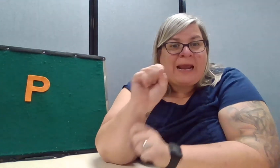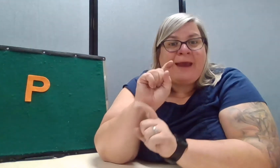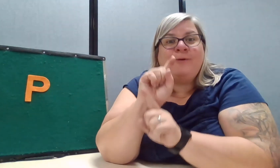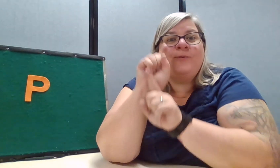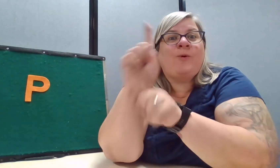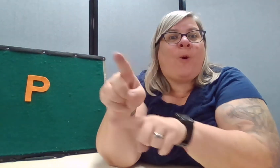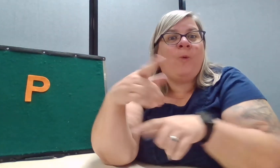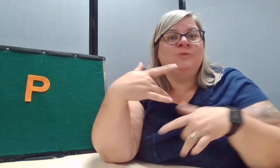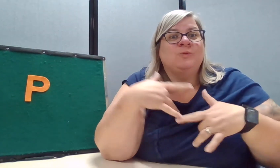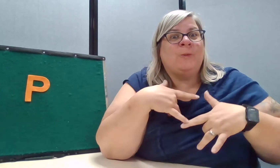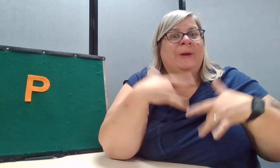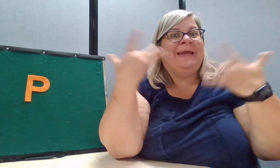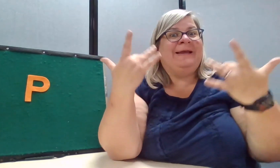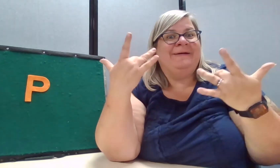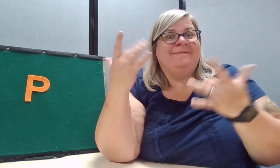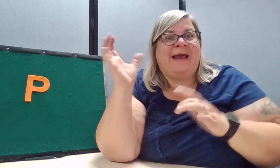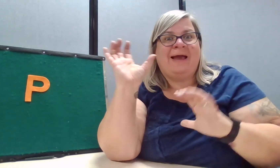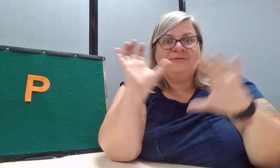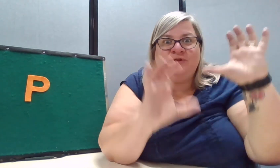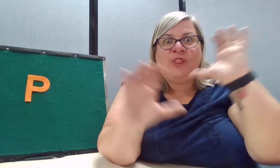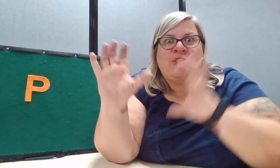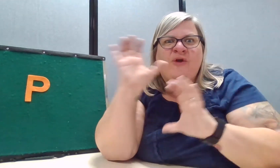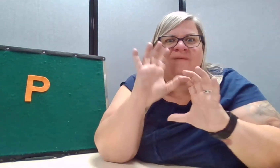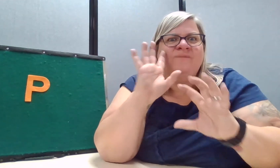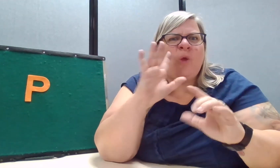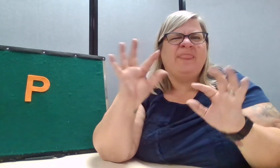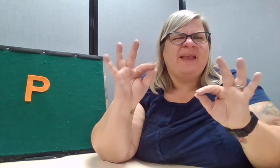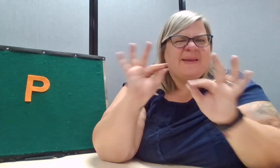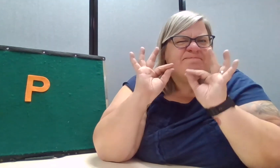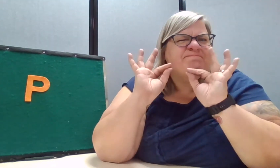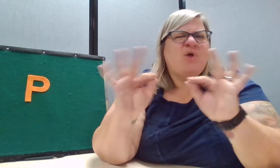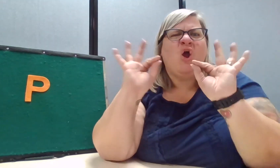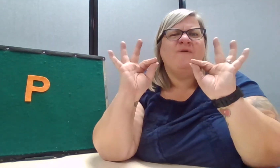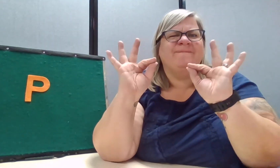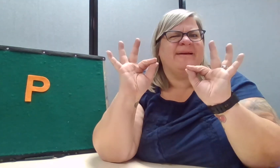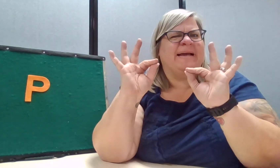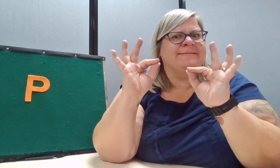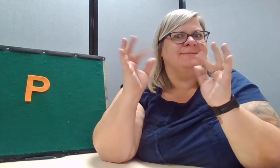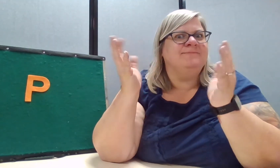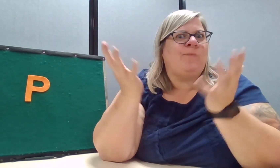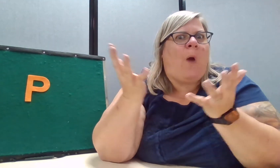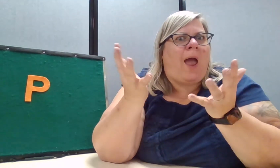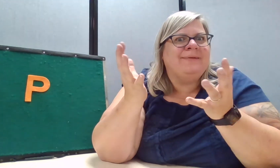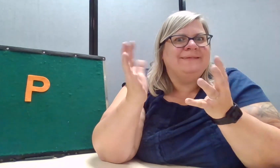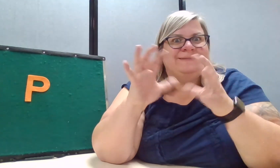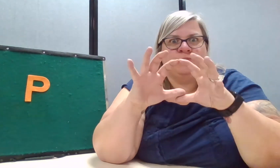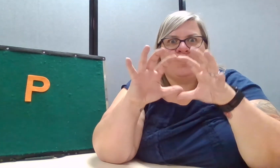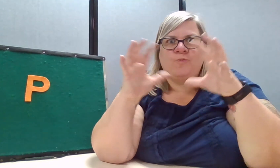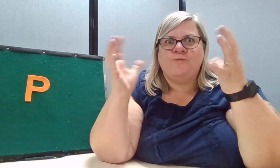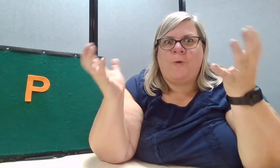Now there's something that you can go and look for. It's the